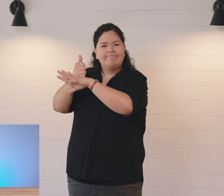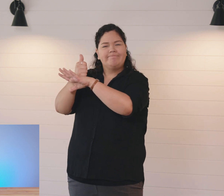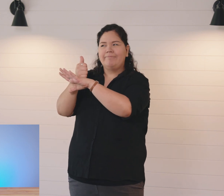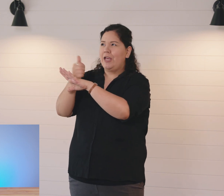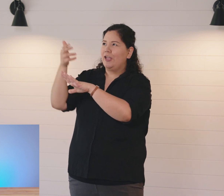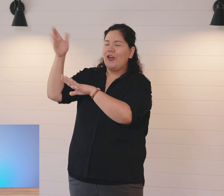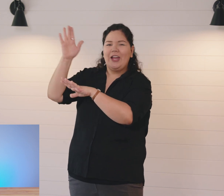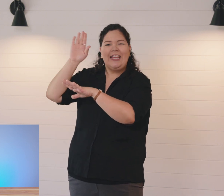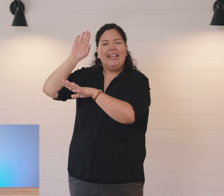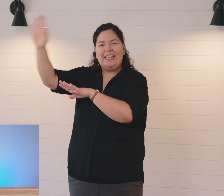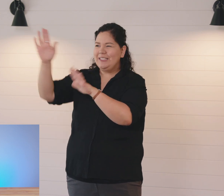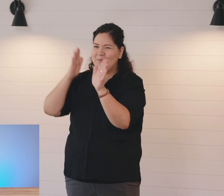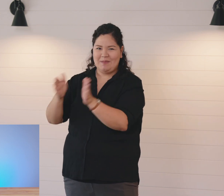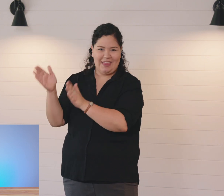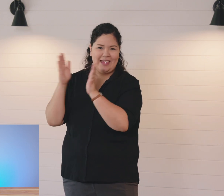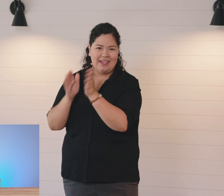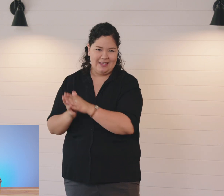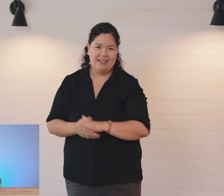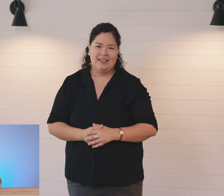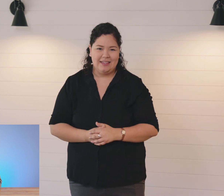to God's outcome.